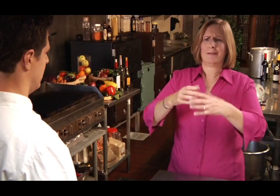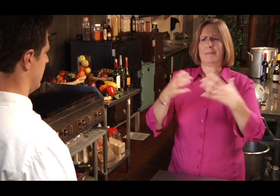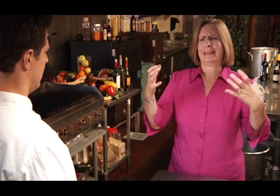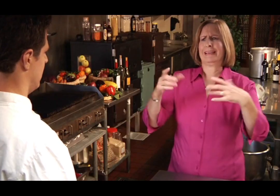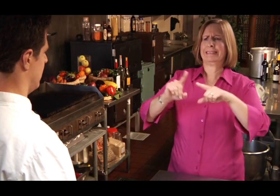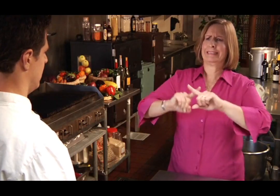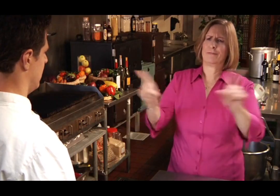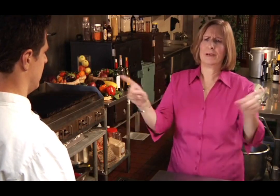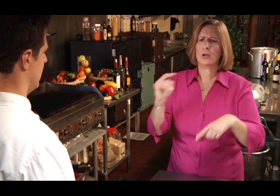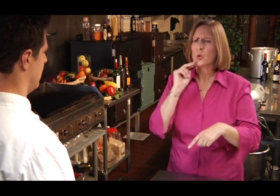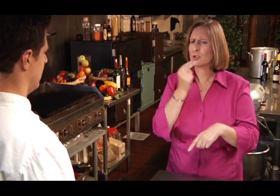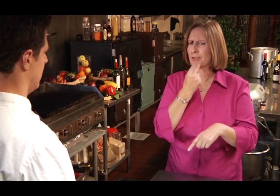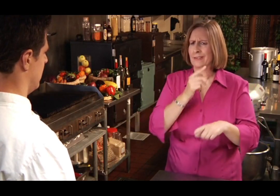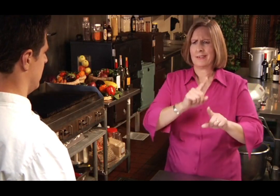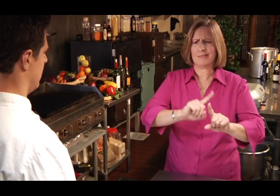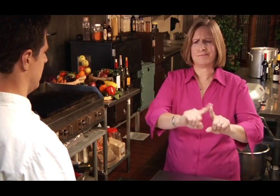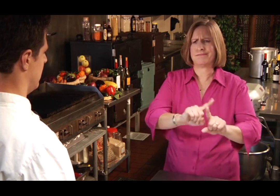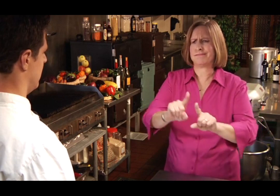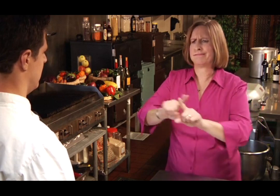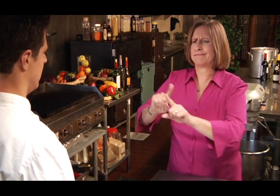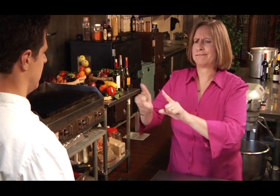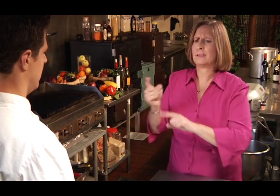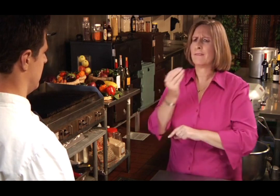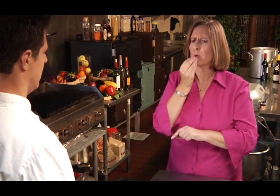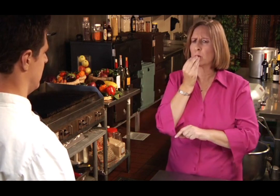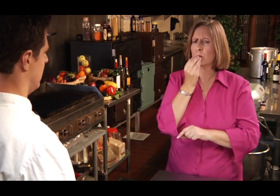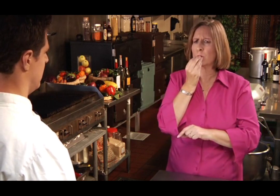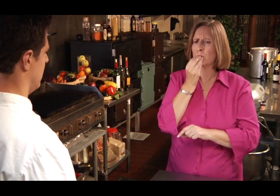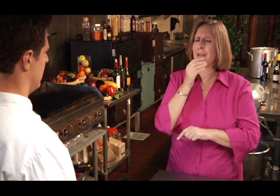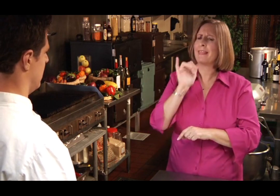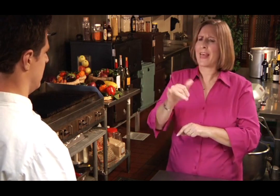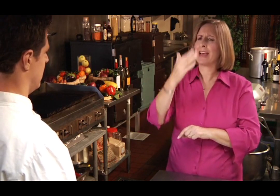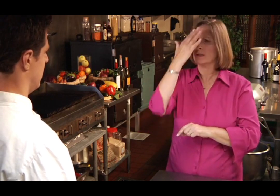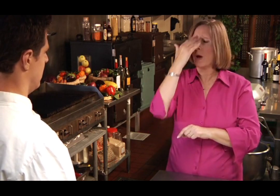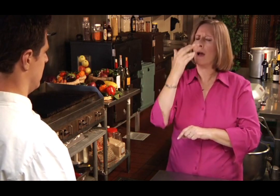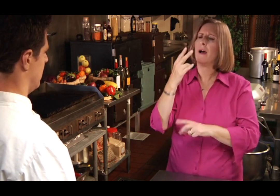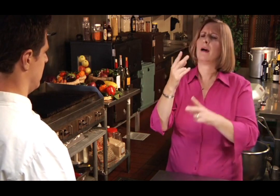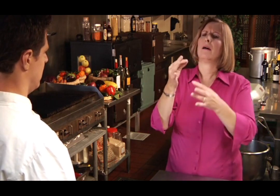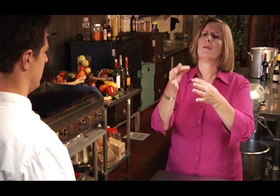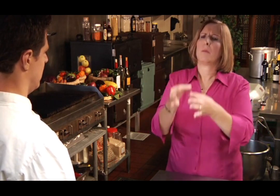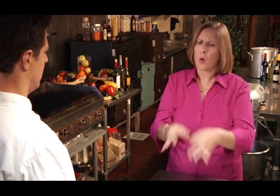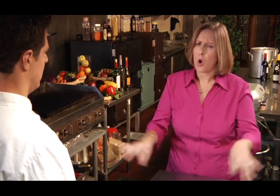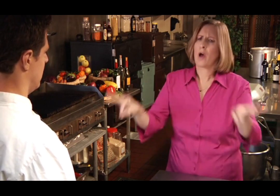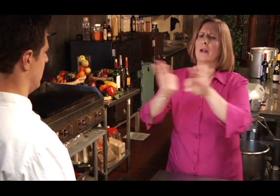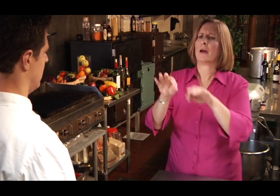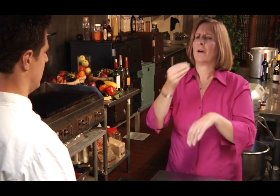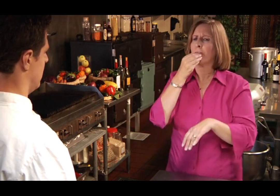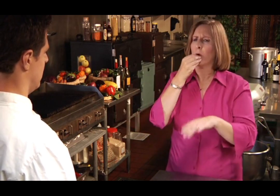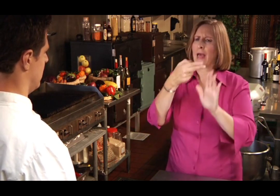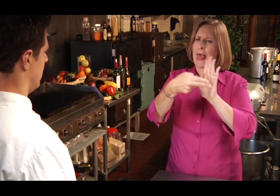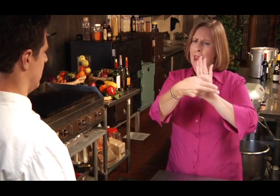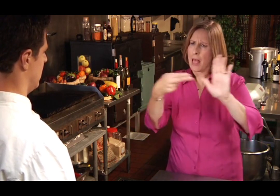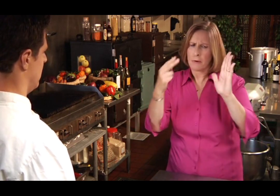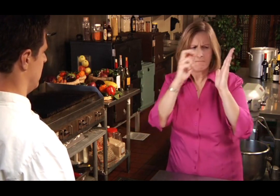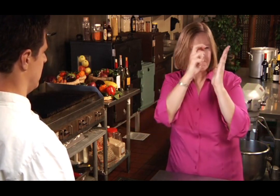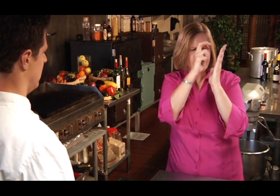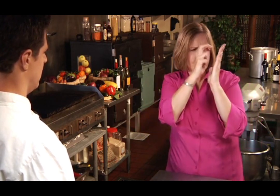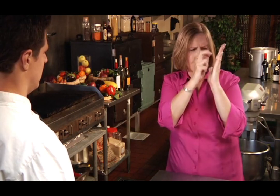There is a big difference in the nutrient content of different foods. That is why it is very important to read food labels